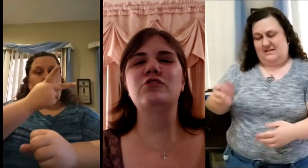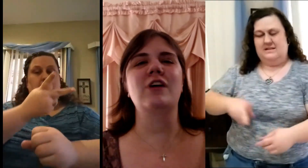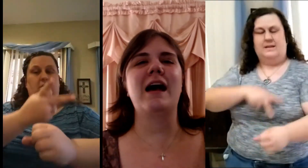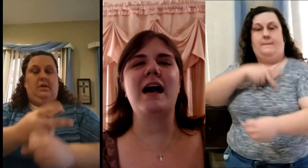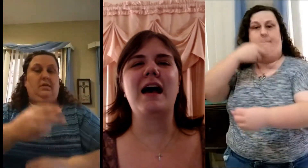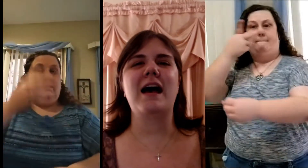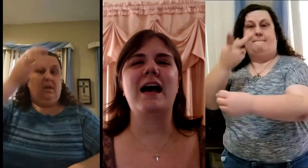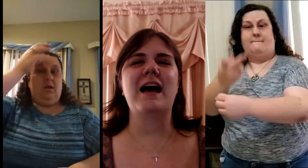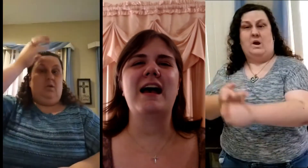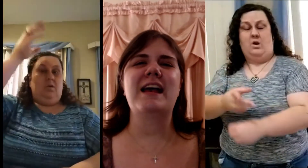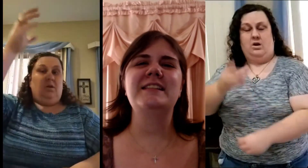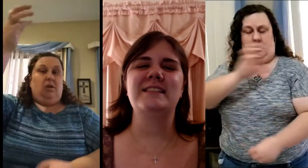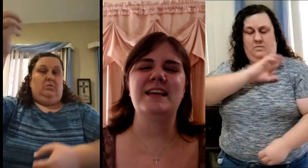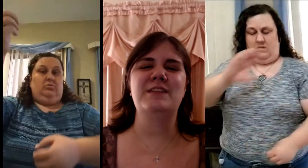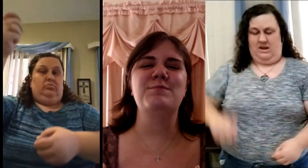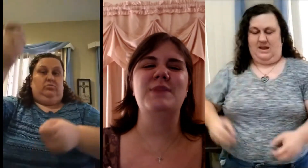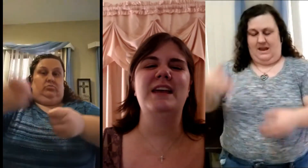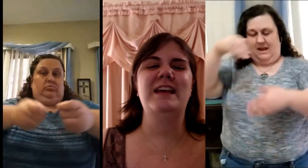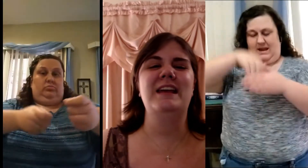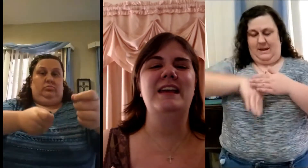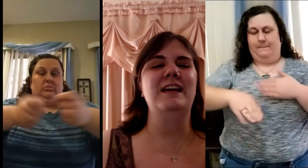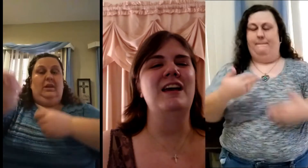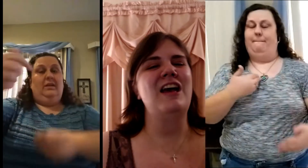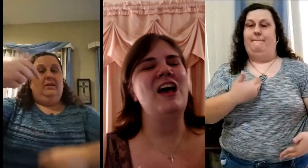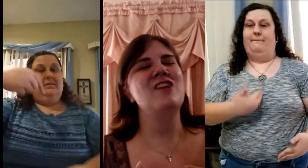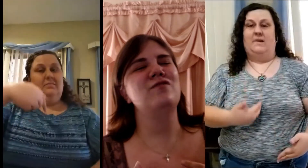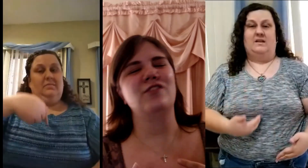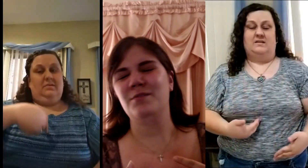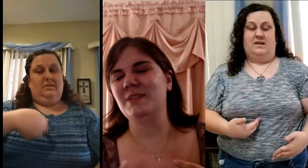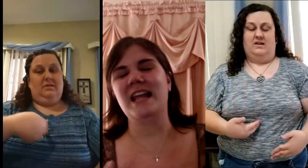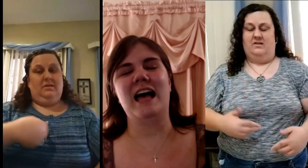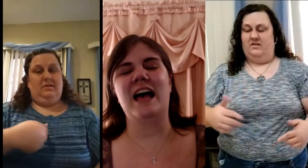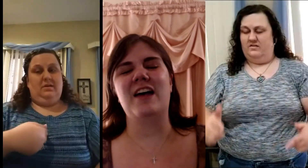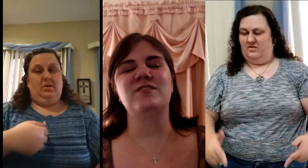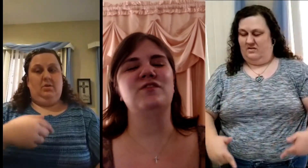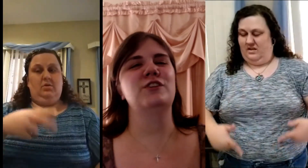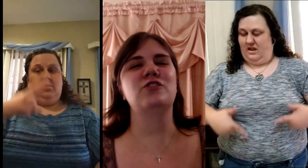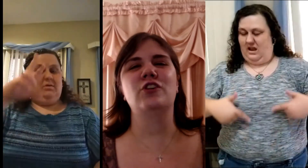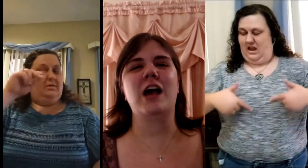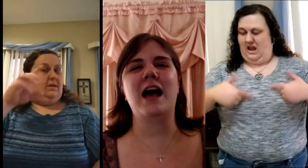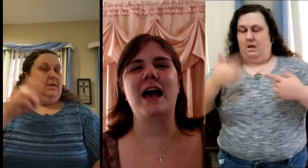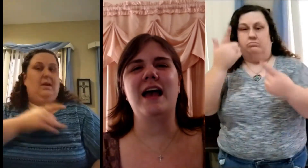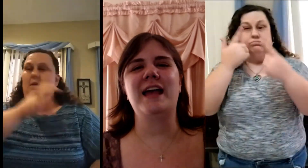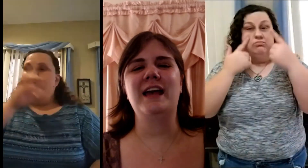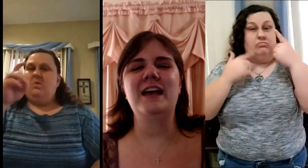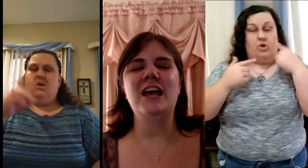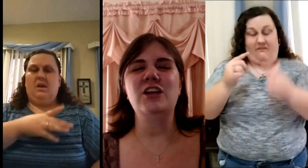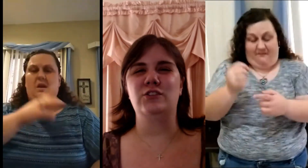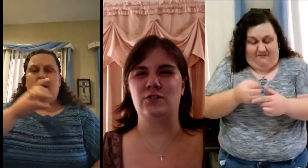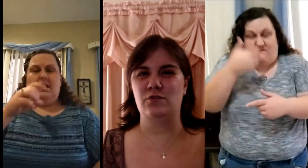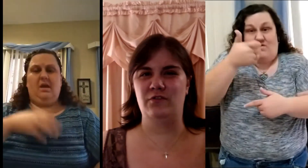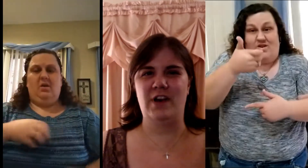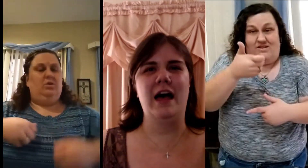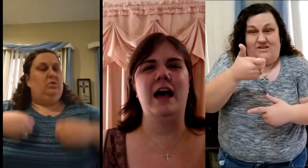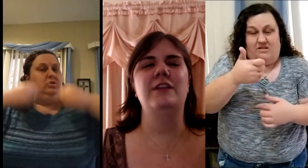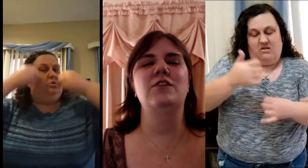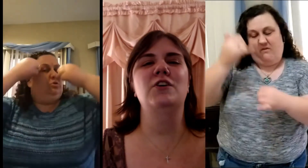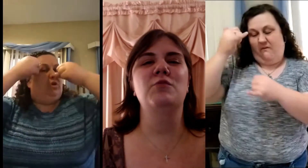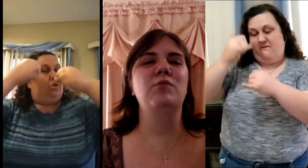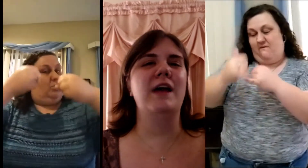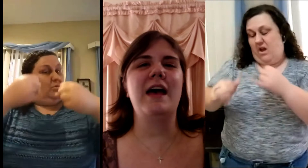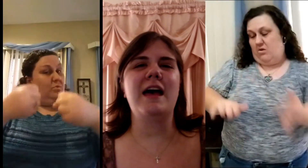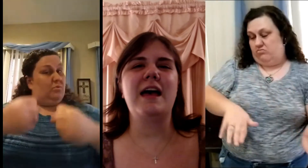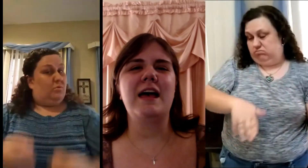of Christ in me. From life's first cry to